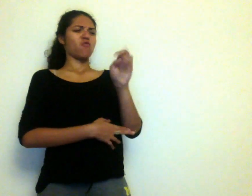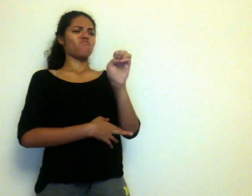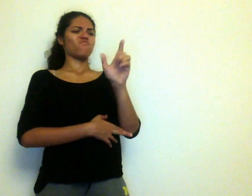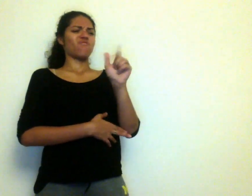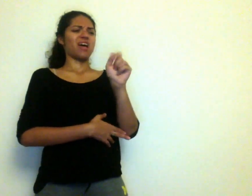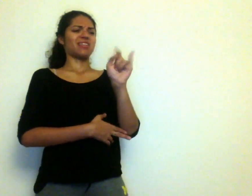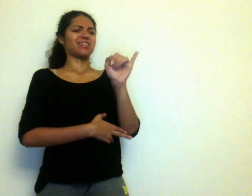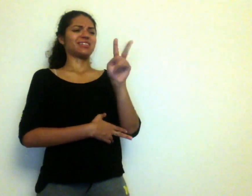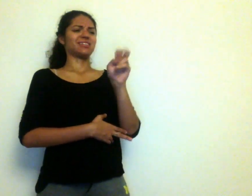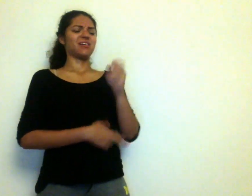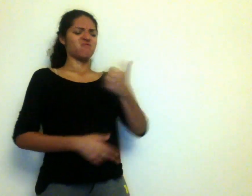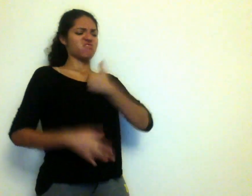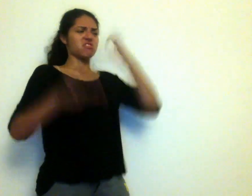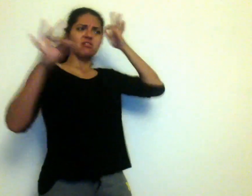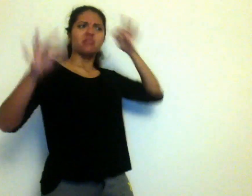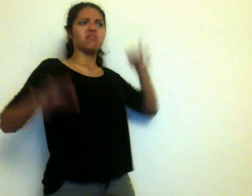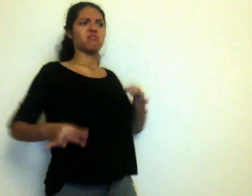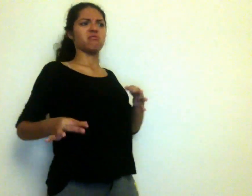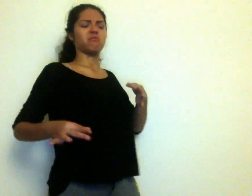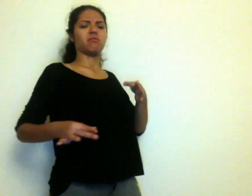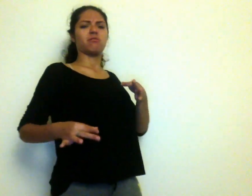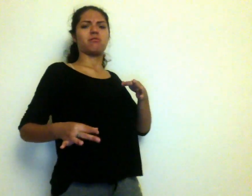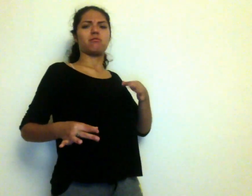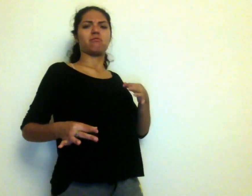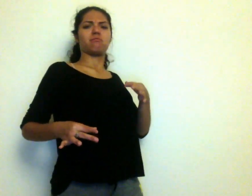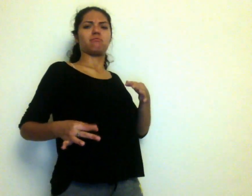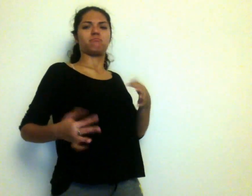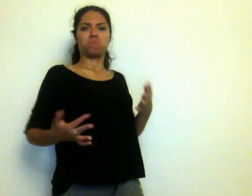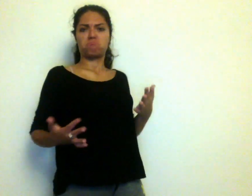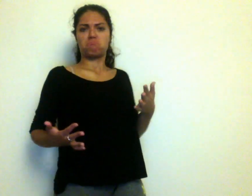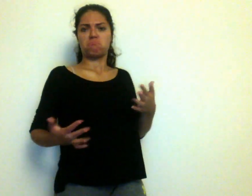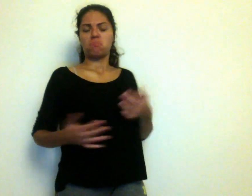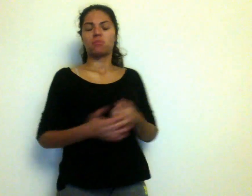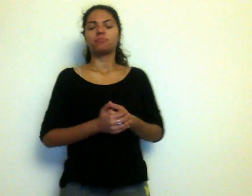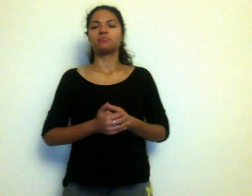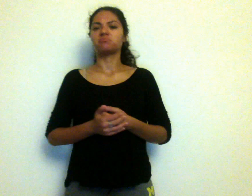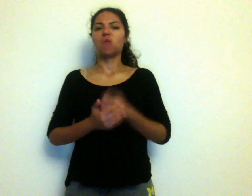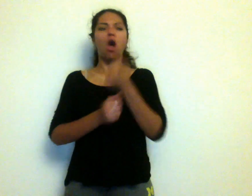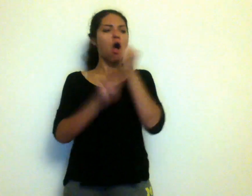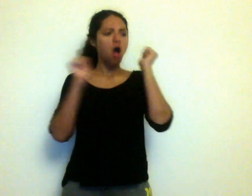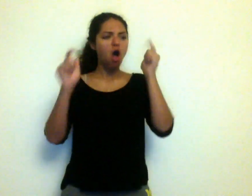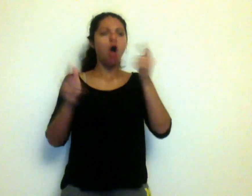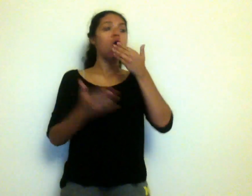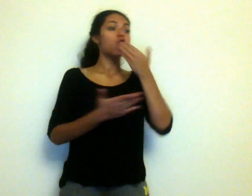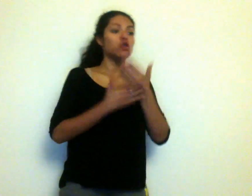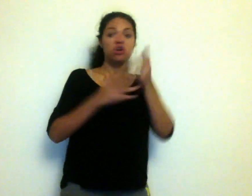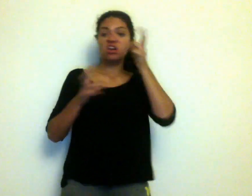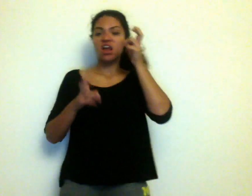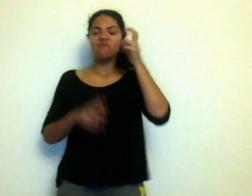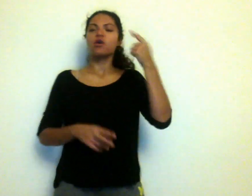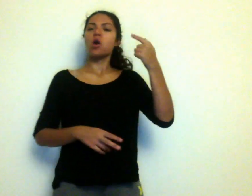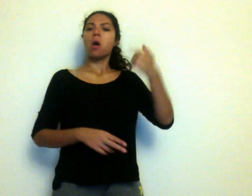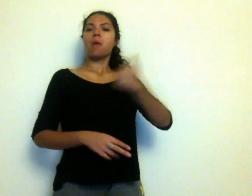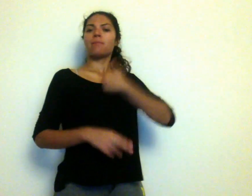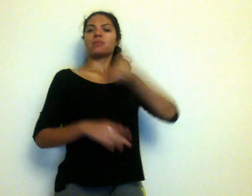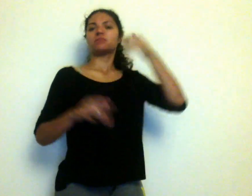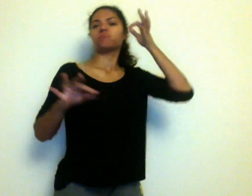If you look at Fritjof Capra's book, The Tao of Physics, he will tell you how this theory of relativity and